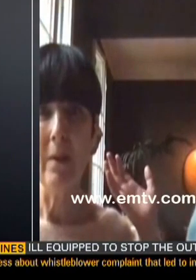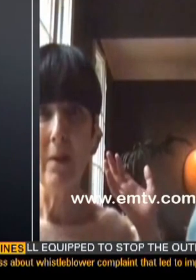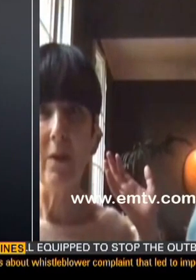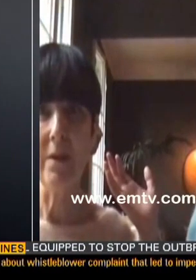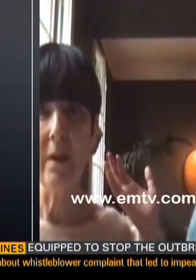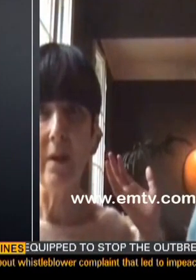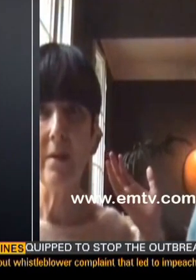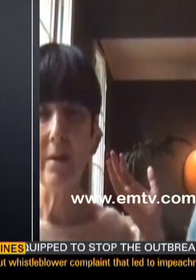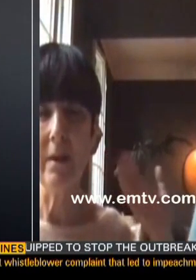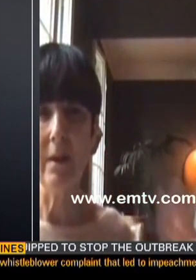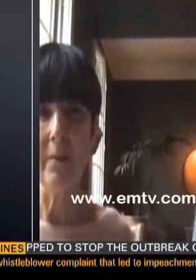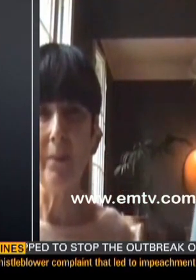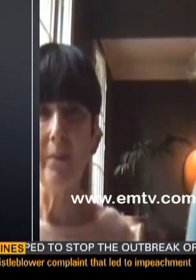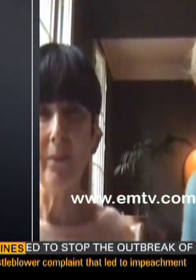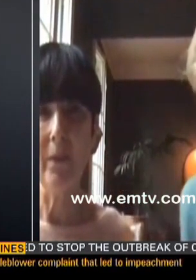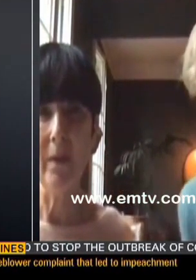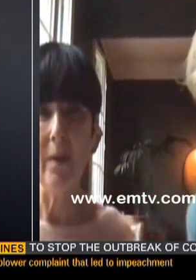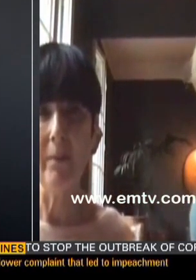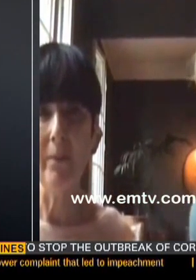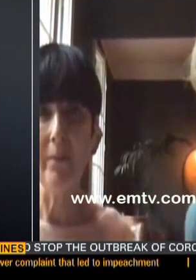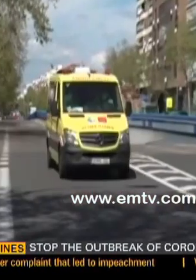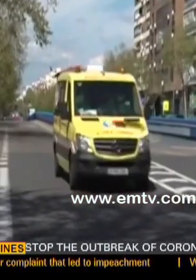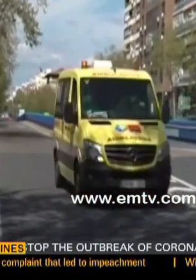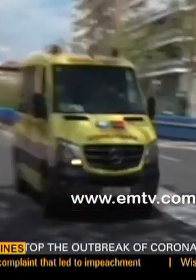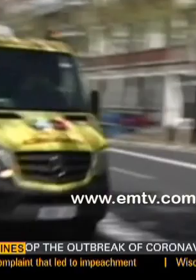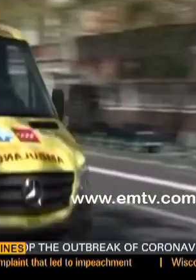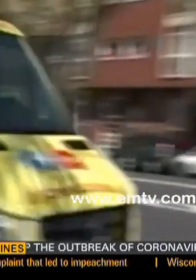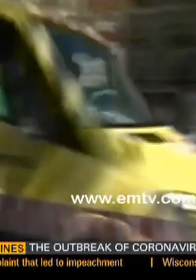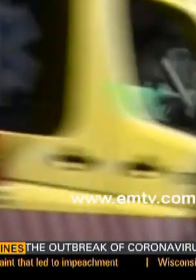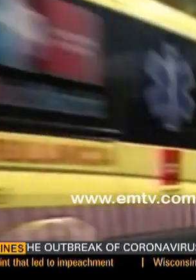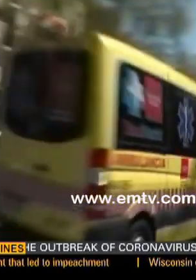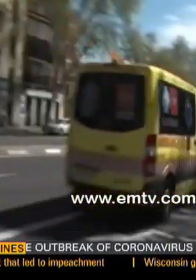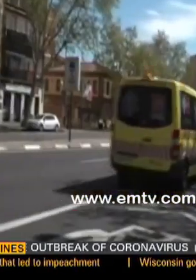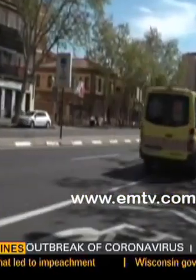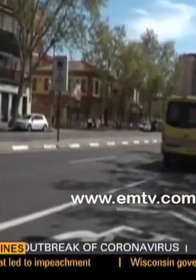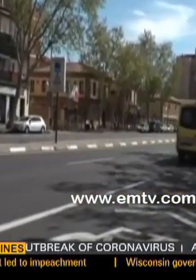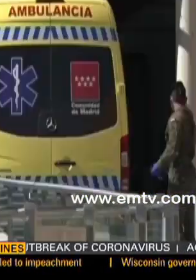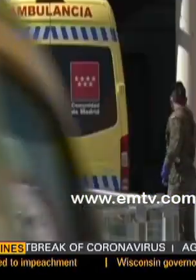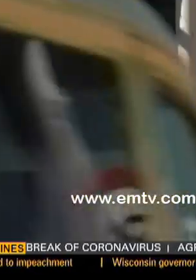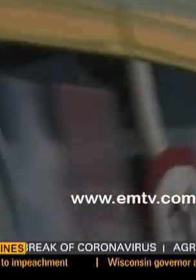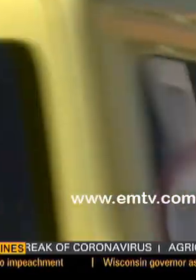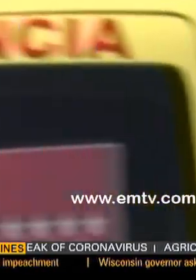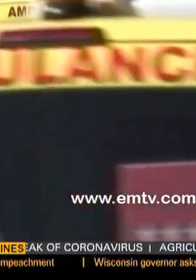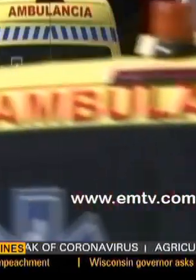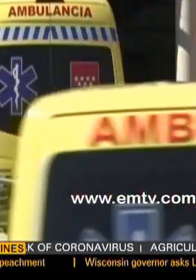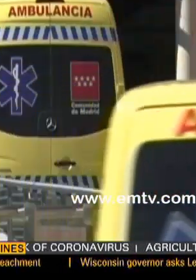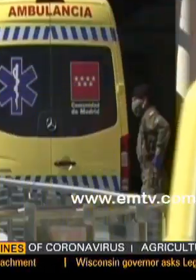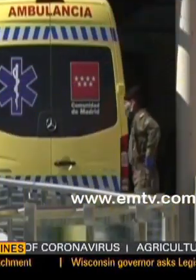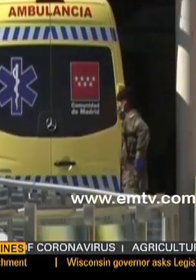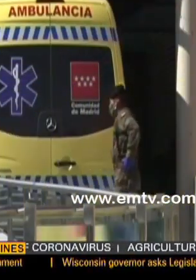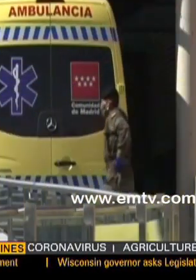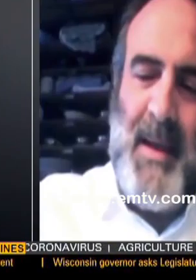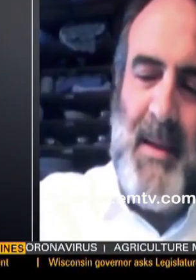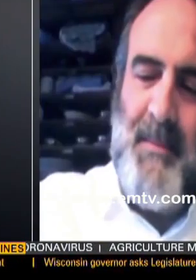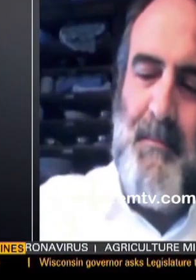going, oh, yeah, OK. Funeral homes can barely keep up with demand. We